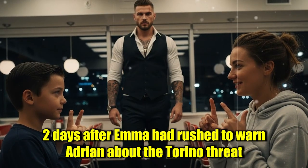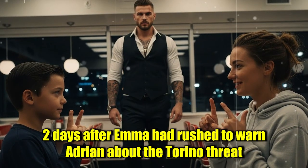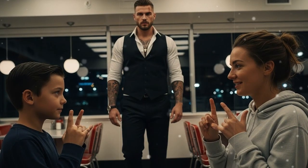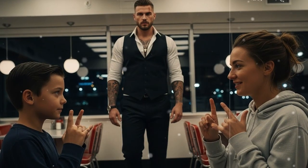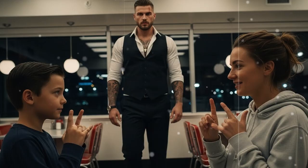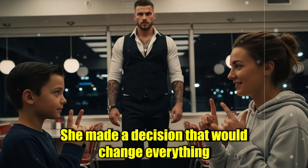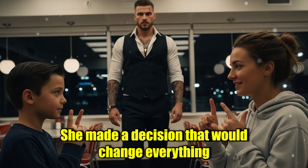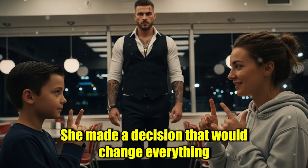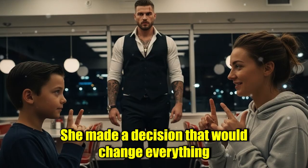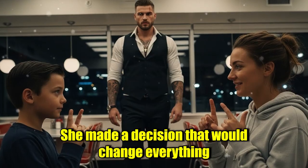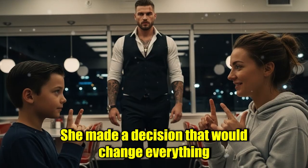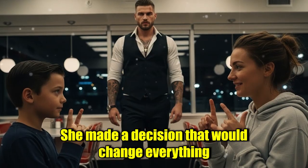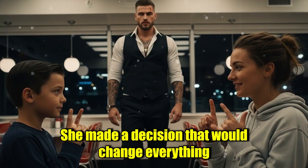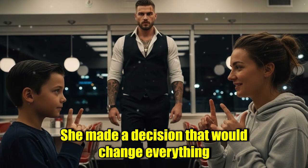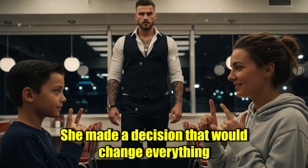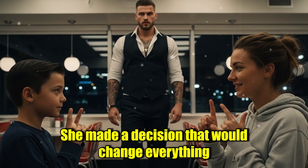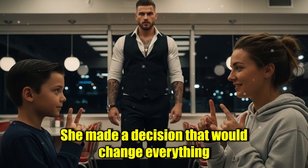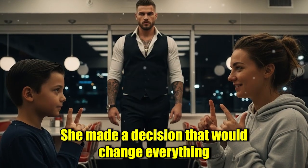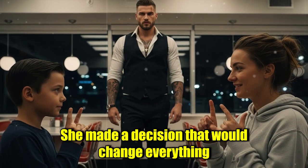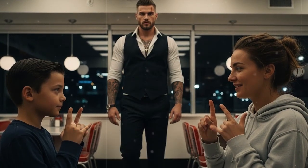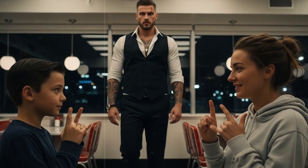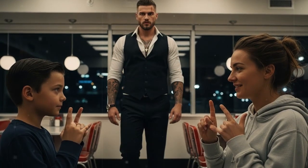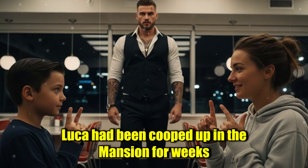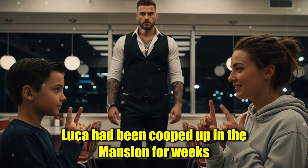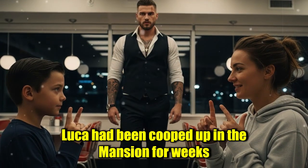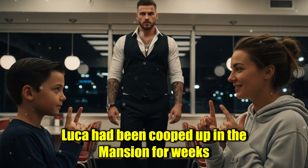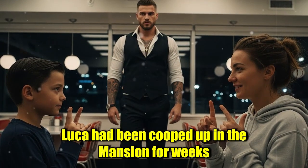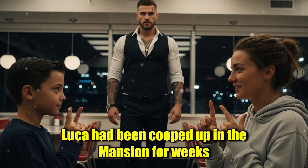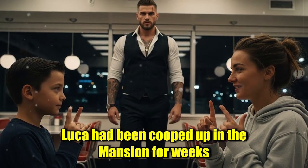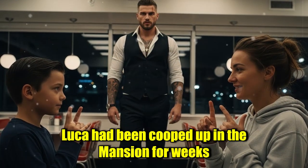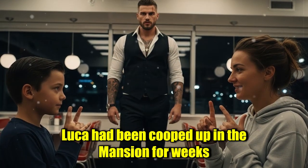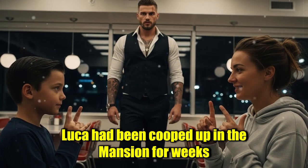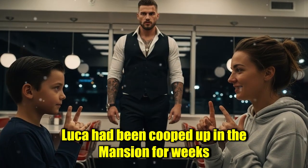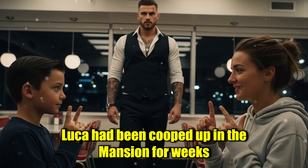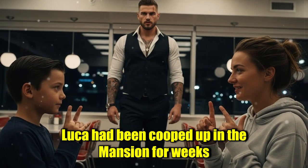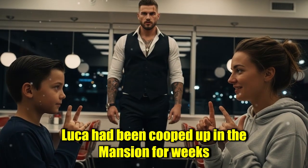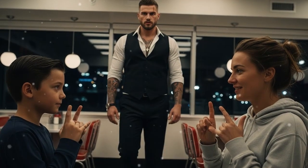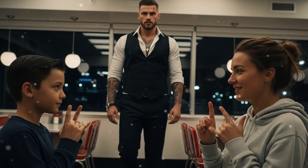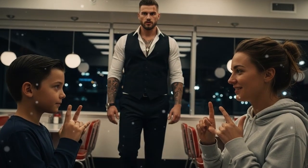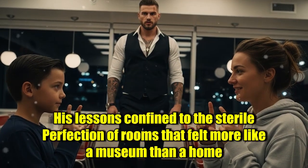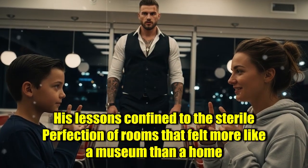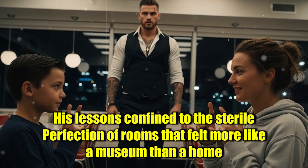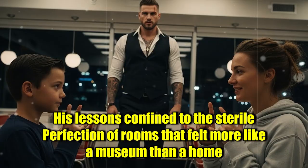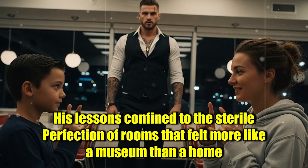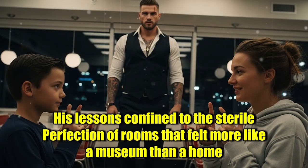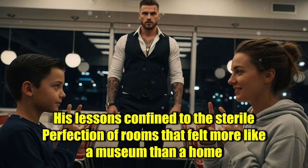threat, she made a decision that would change everything. Luca had been cooped up in the mansion for weeks, his lessons confined